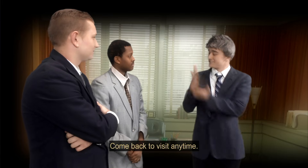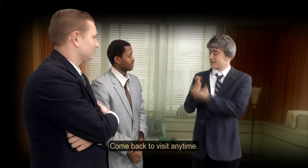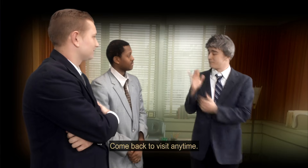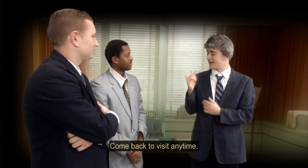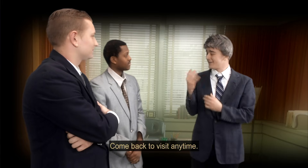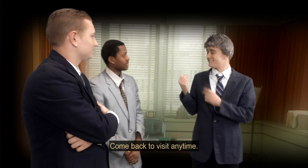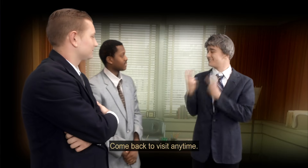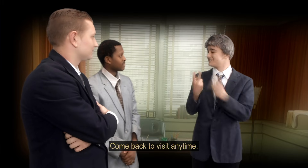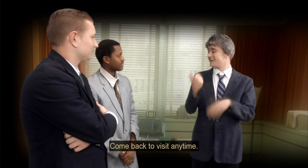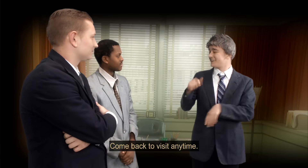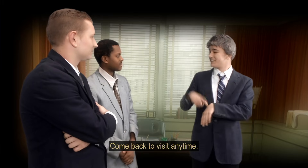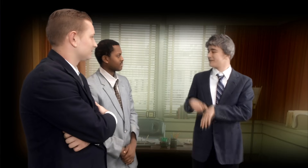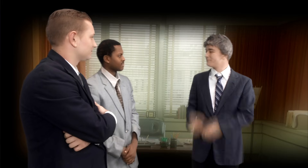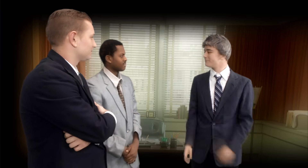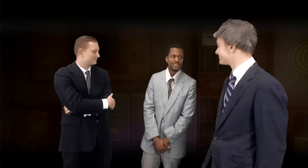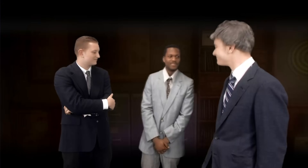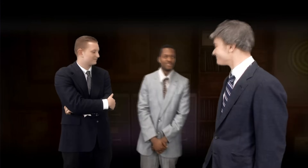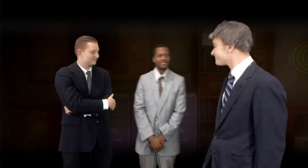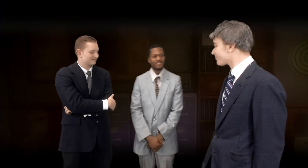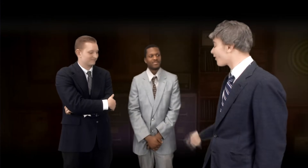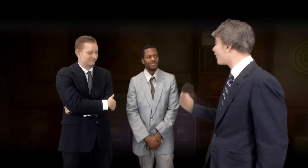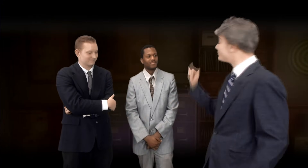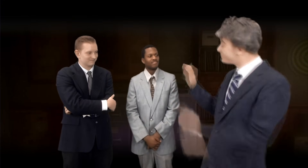Come back and visit anytime.